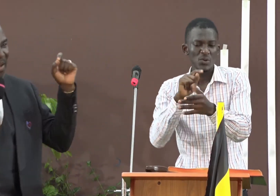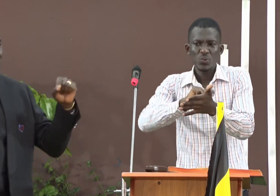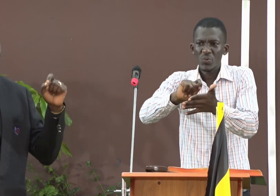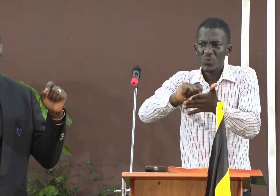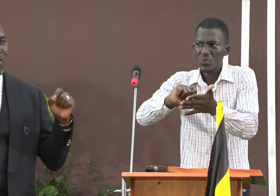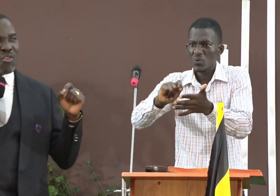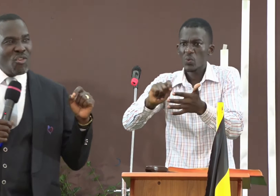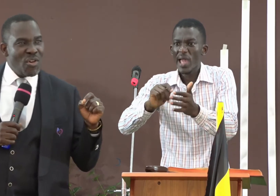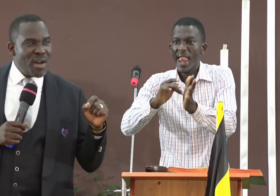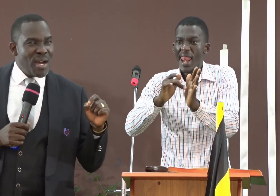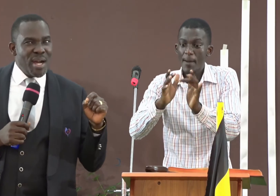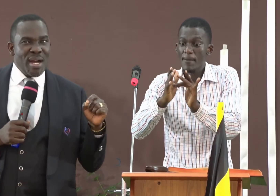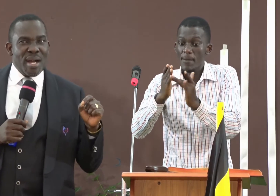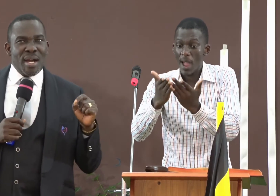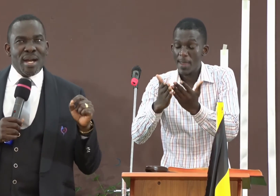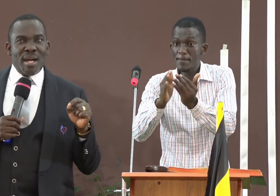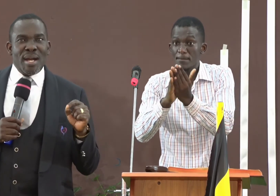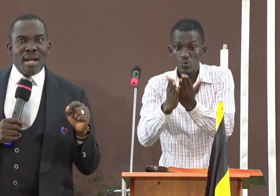eyawandika ebitabo